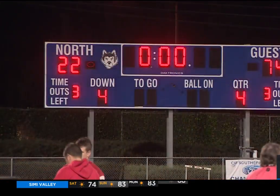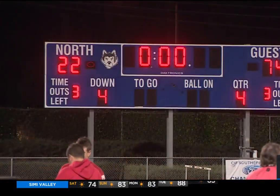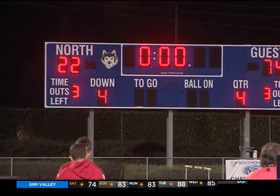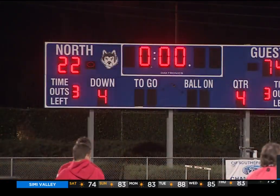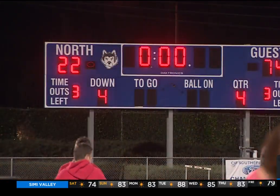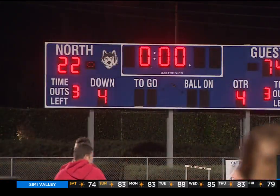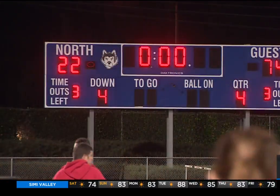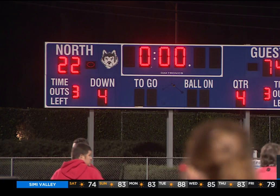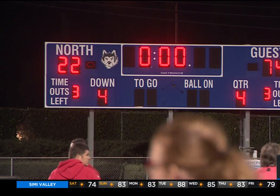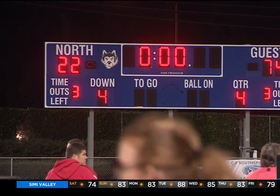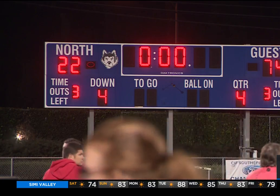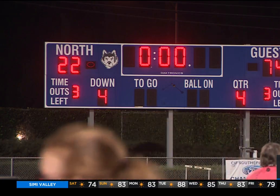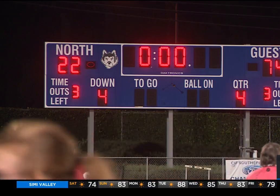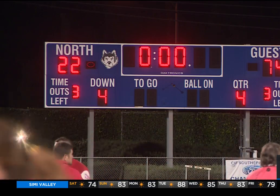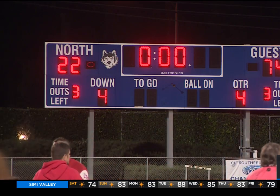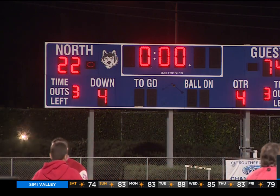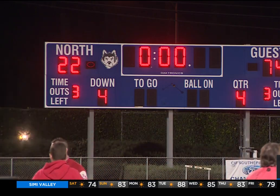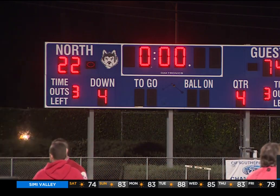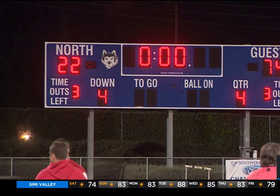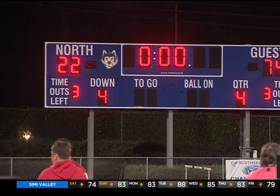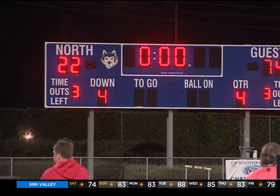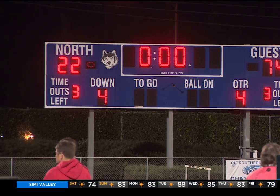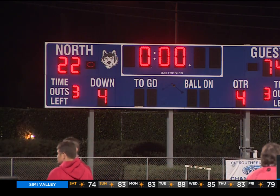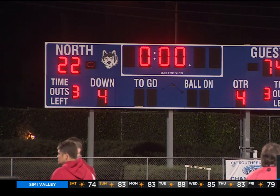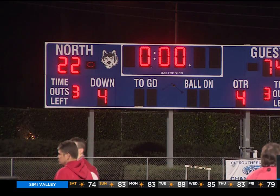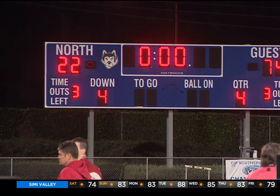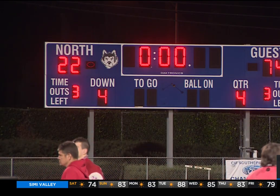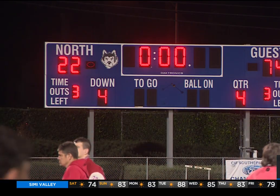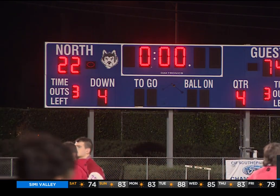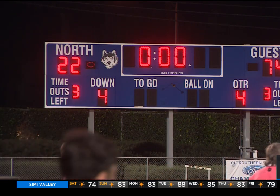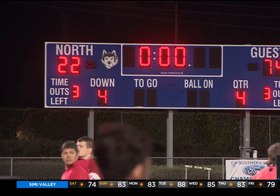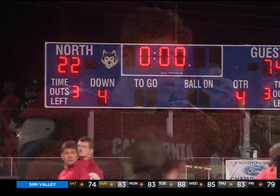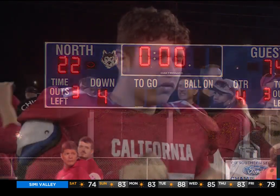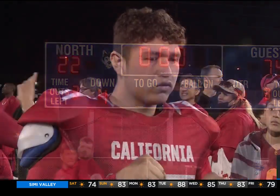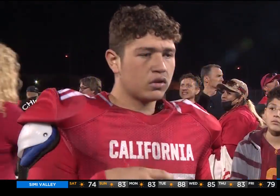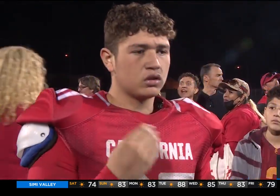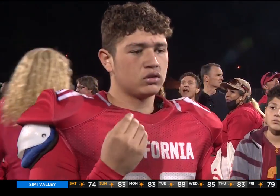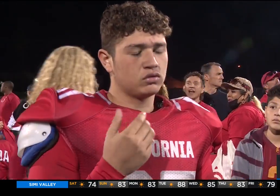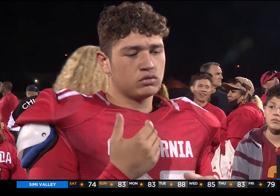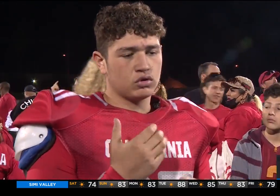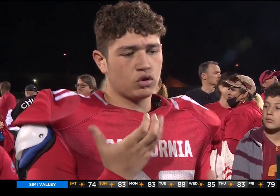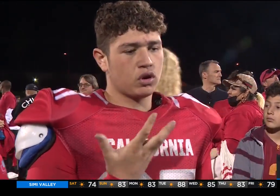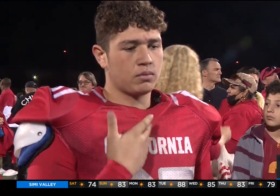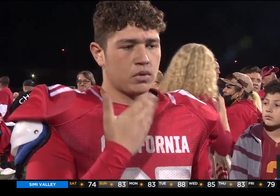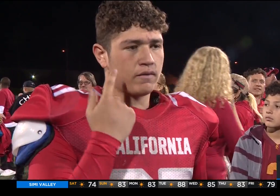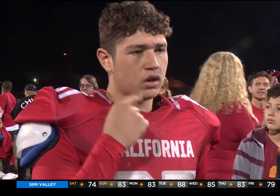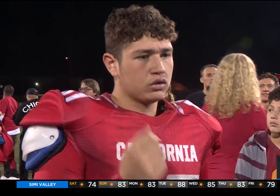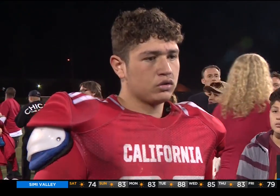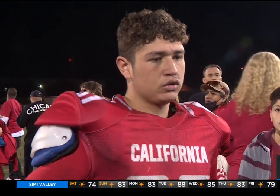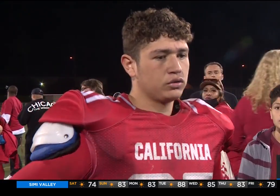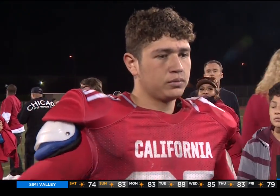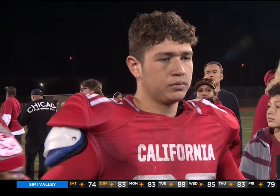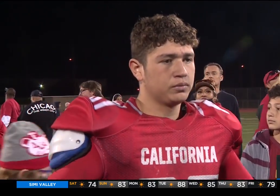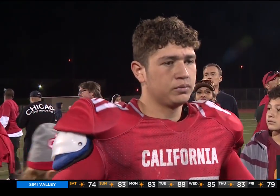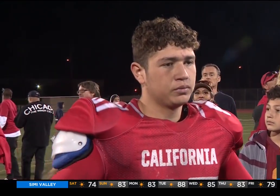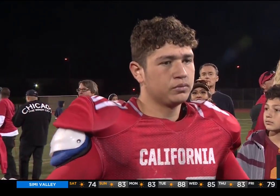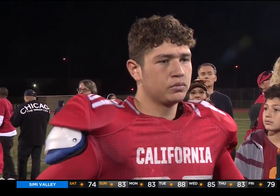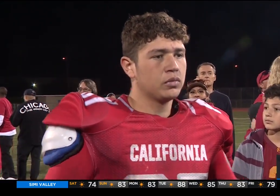season was their first loss at 74 to 22. We're going to play harder. We're going to weight lift more. We're going to condition more. We're going to be more